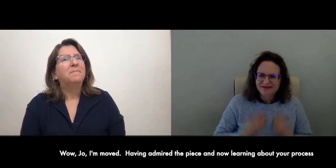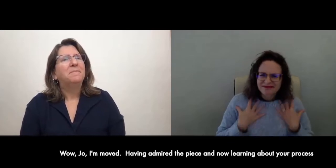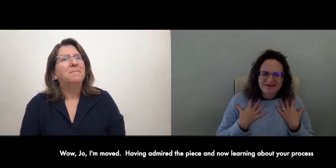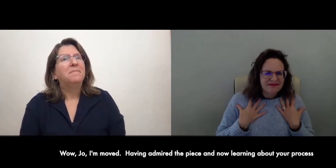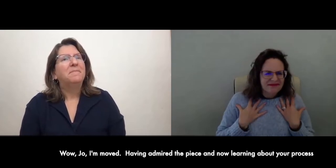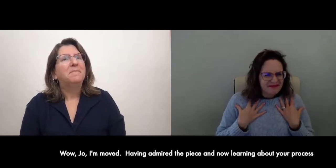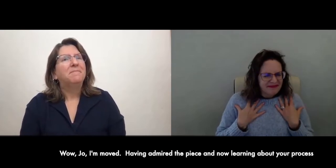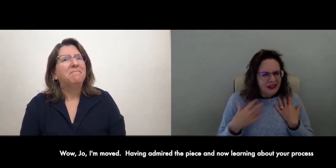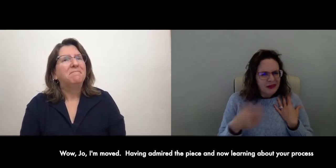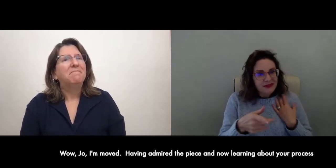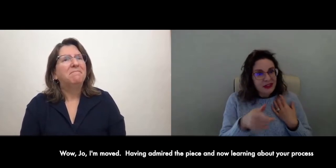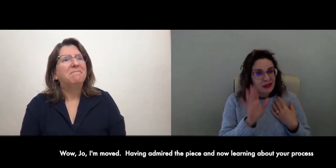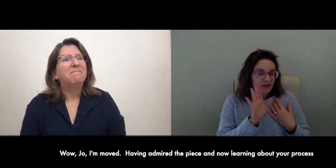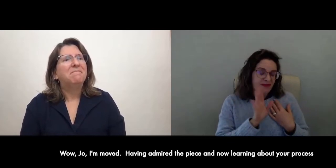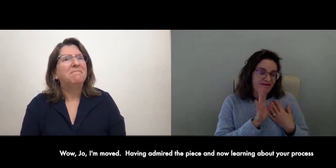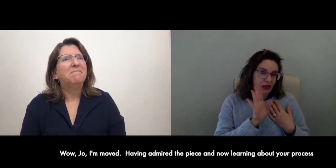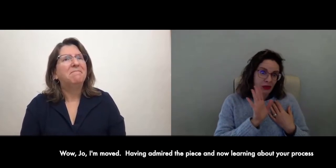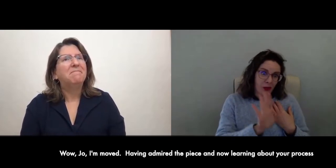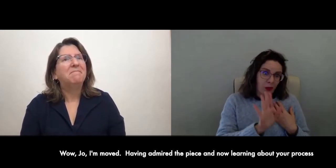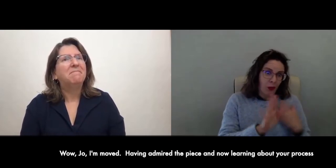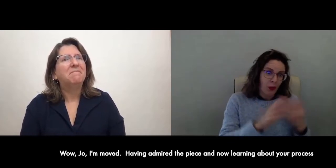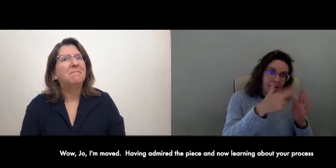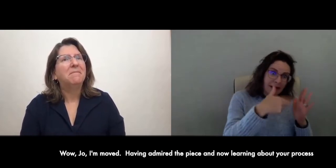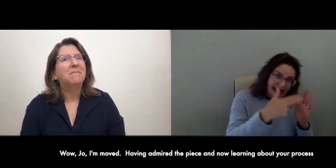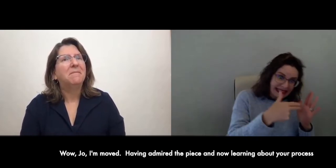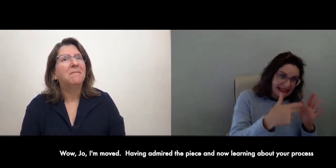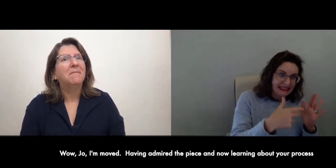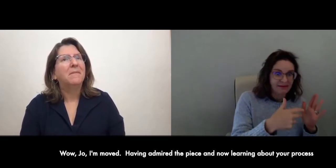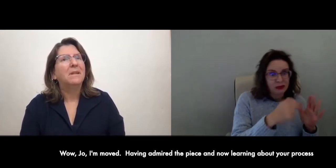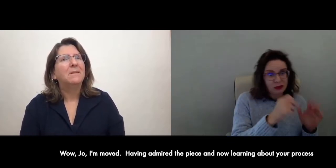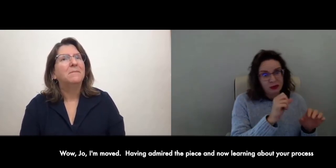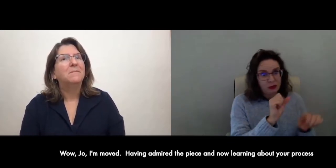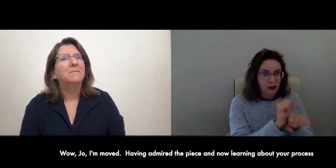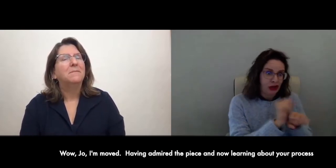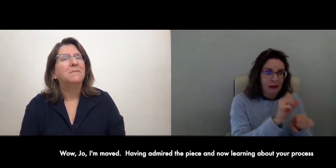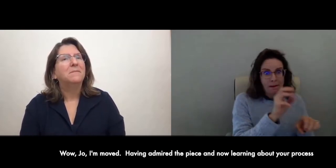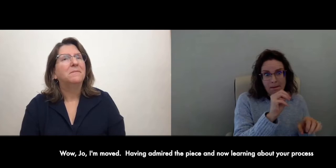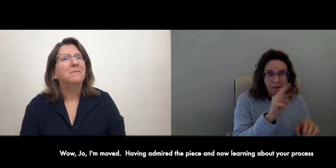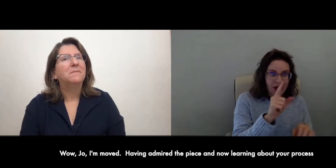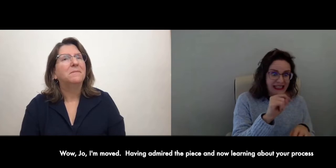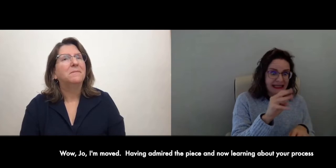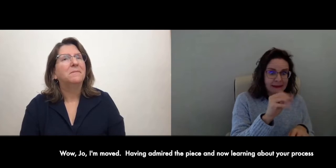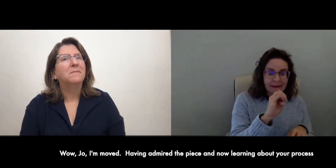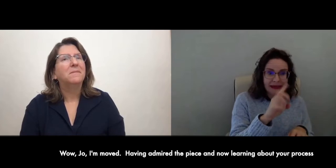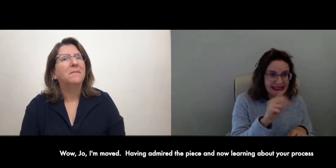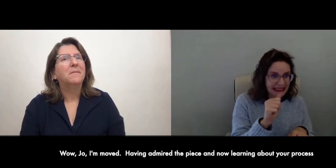Wow, Joe, I'm moved. Having admired the piece and now learning about your